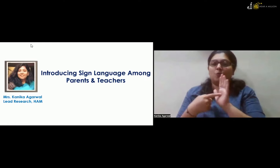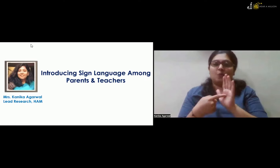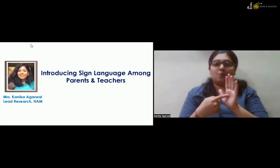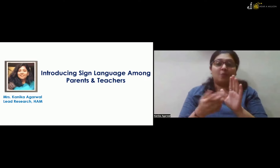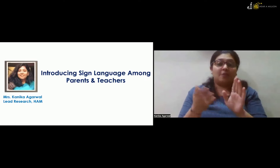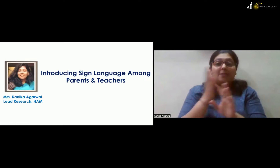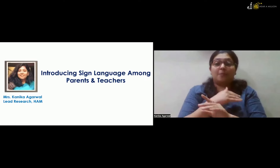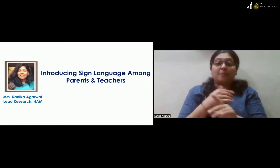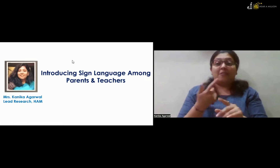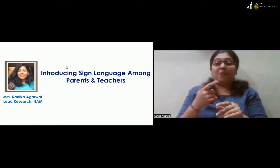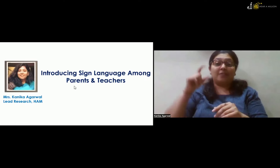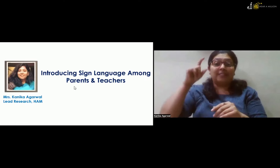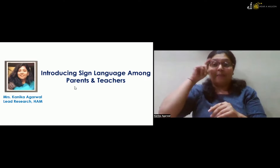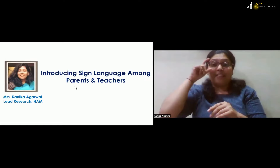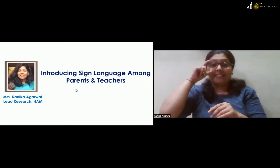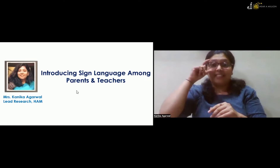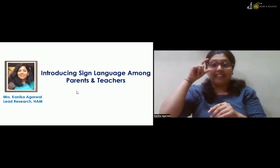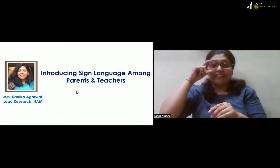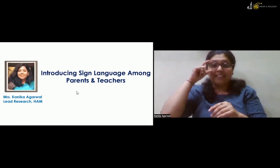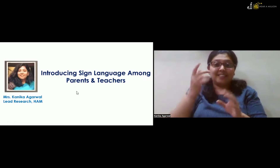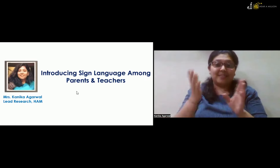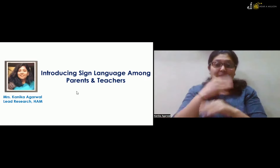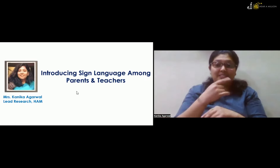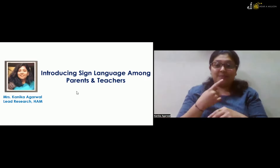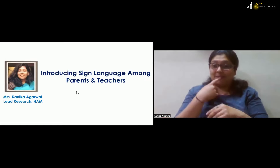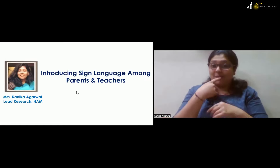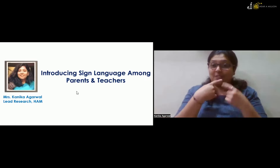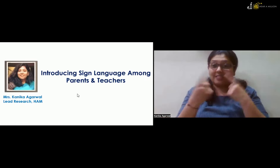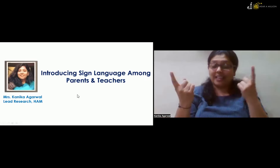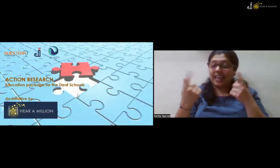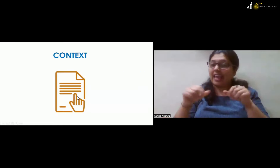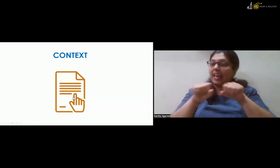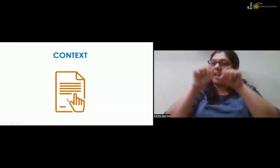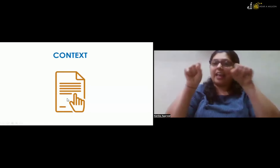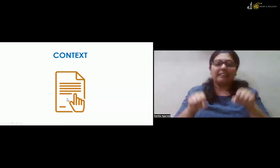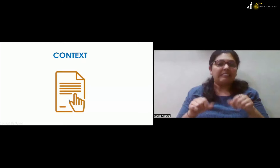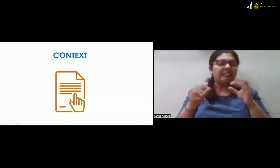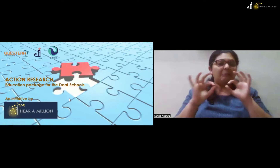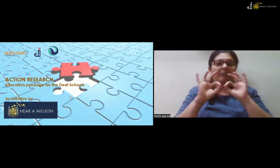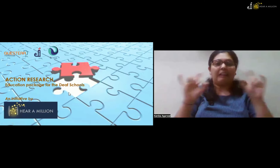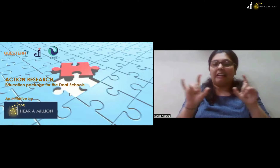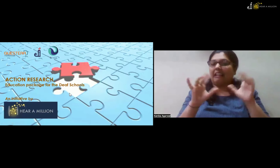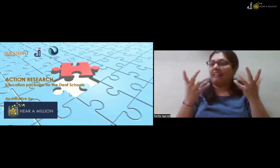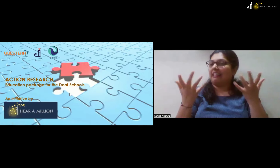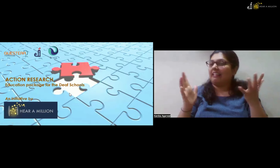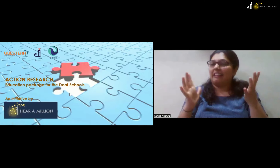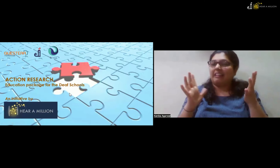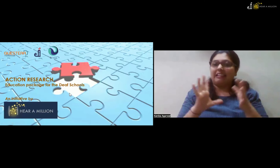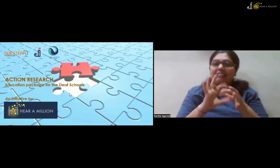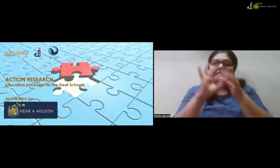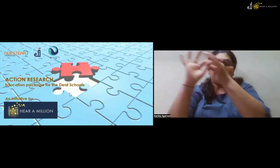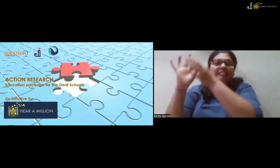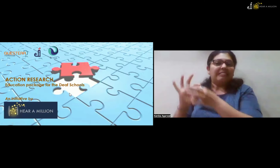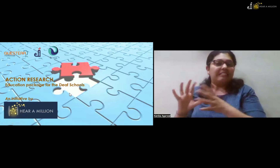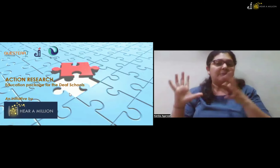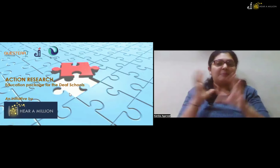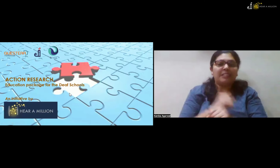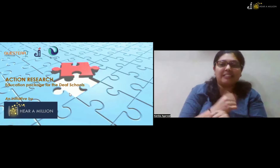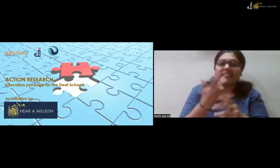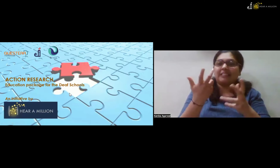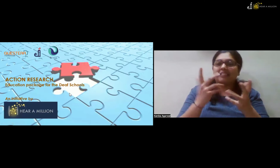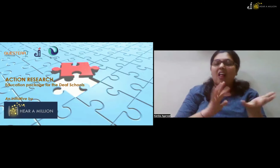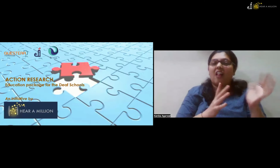quite a heavy topic, but I'm going to be brief. And as Sivaji